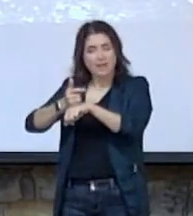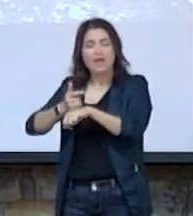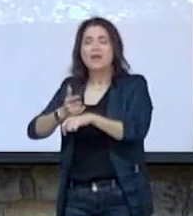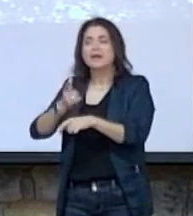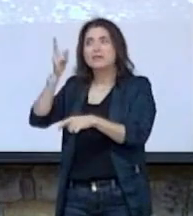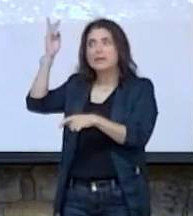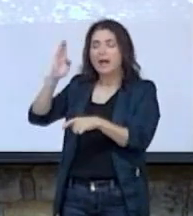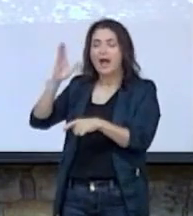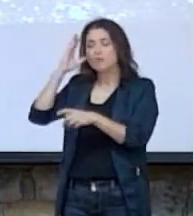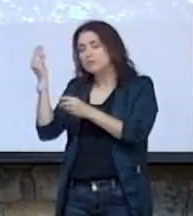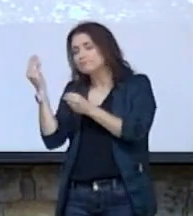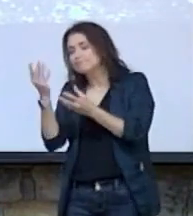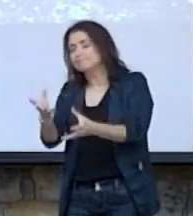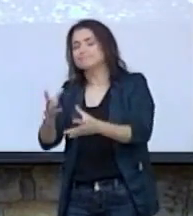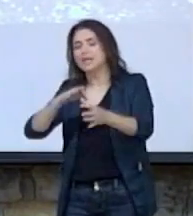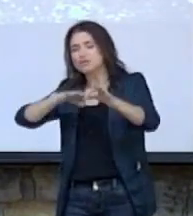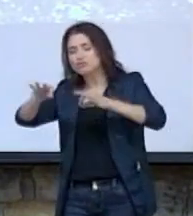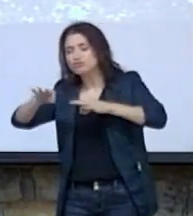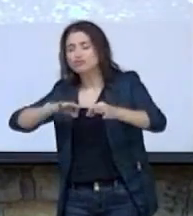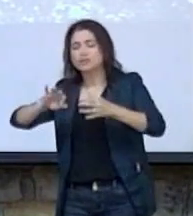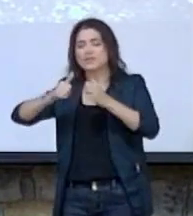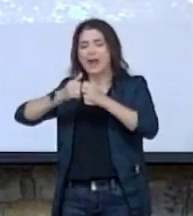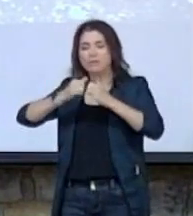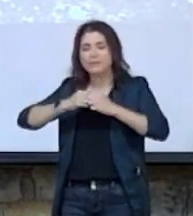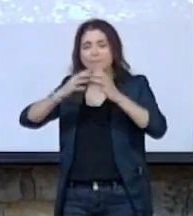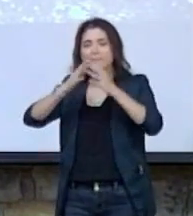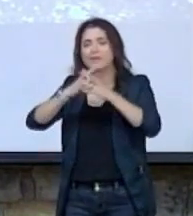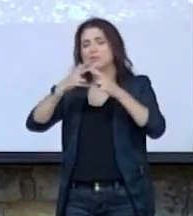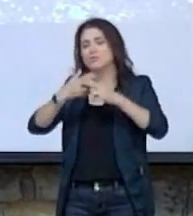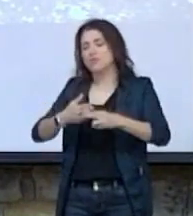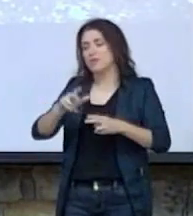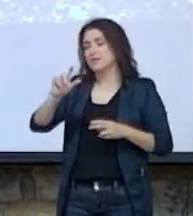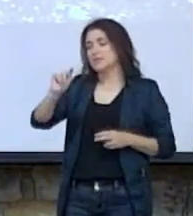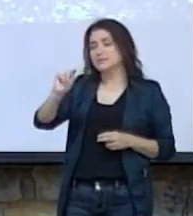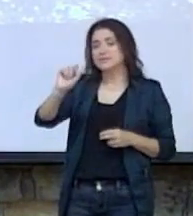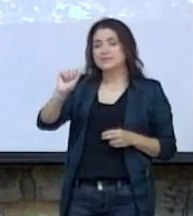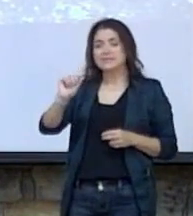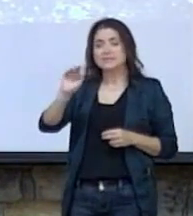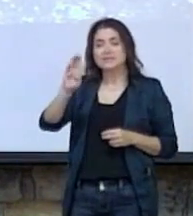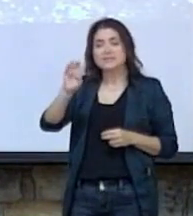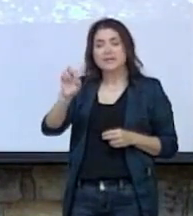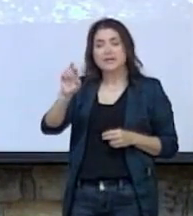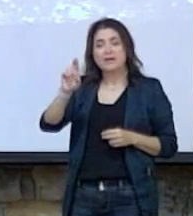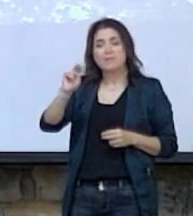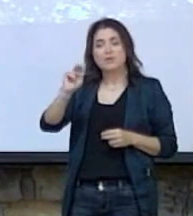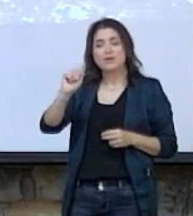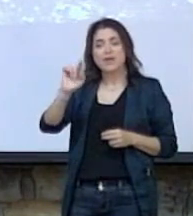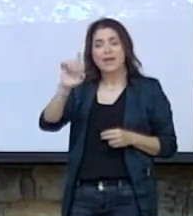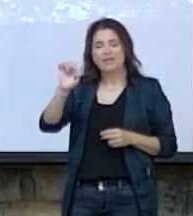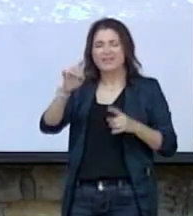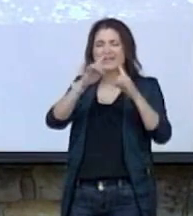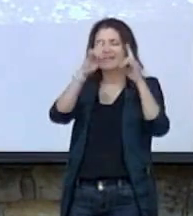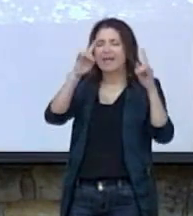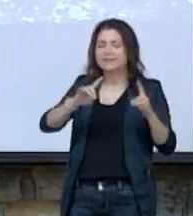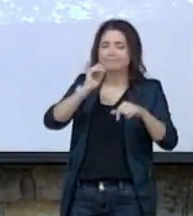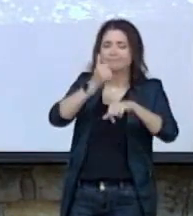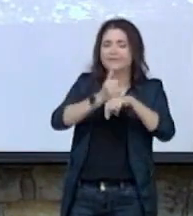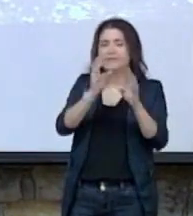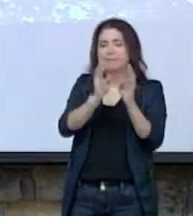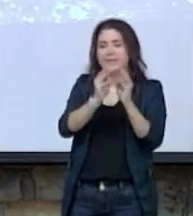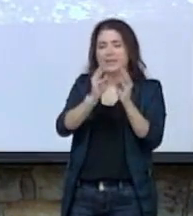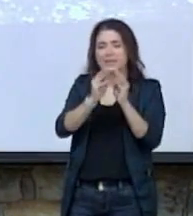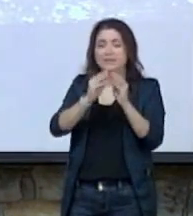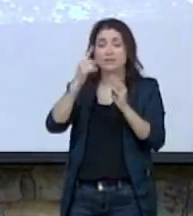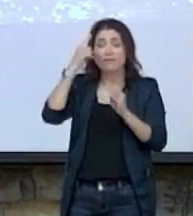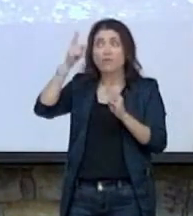or give instructions to them on how to build what was called the tabernacle, a tent of meeting, a place that was set up for his presence